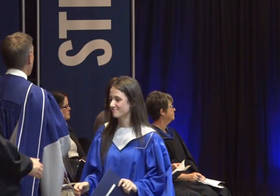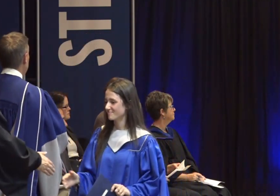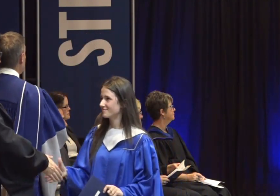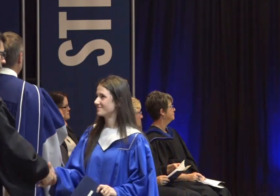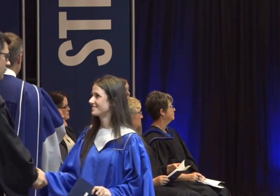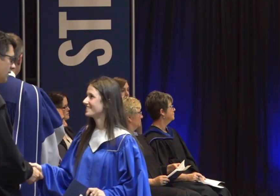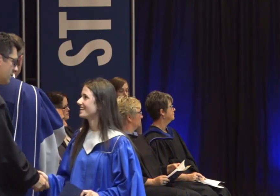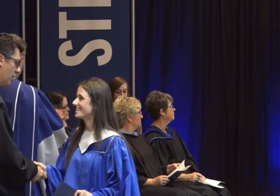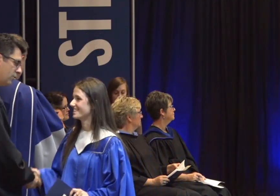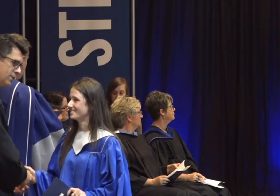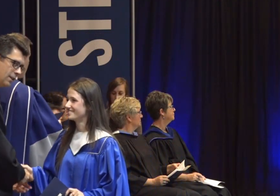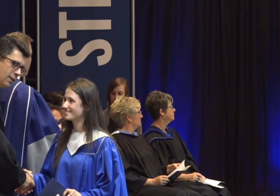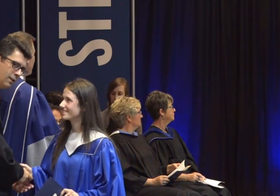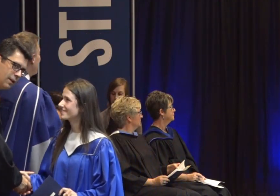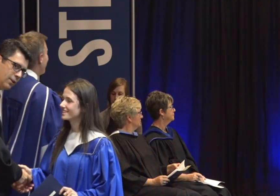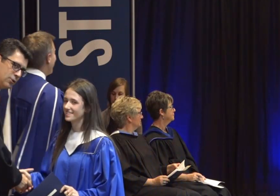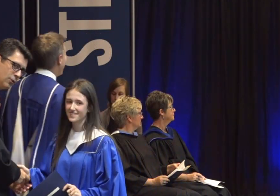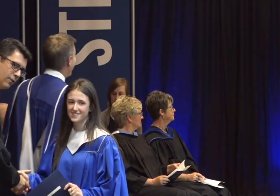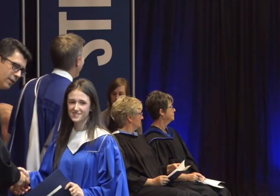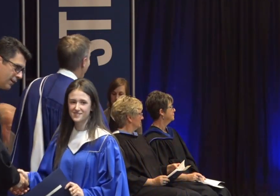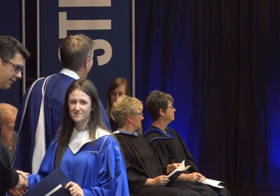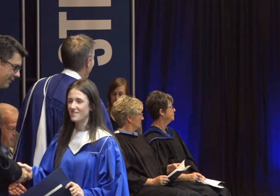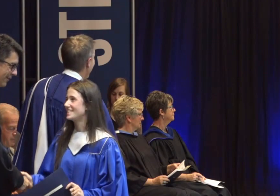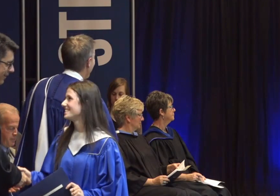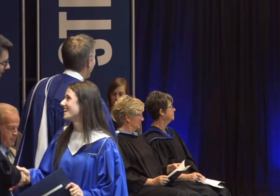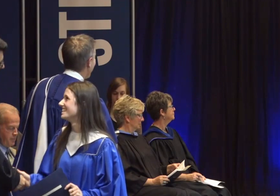Bianca Boudreau, honors.